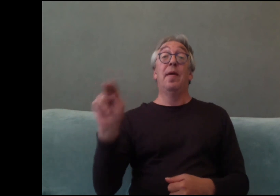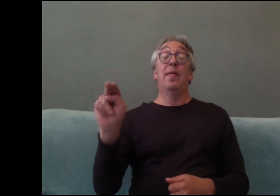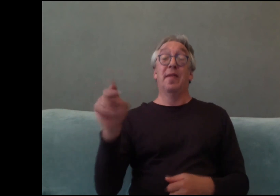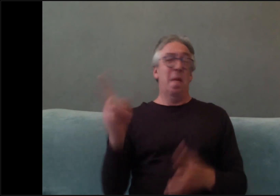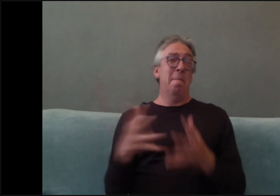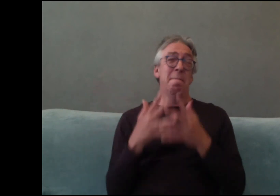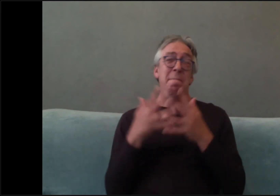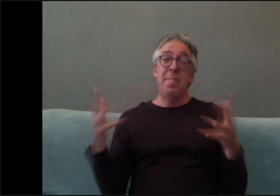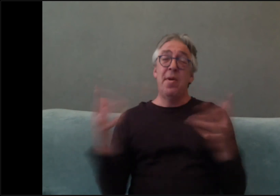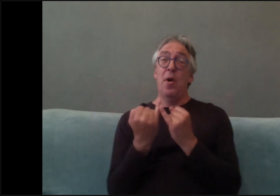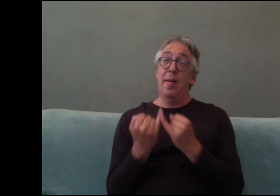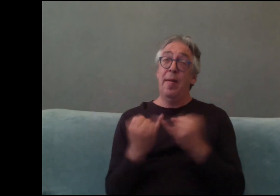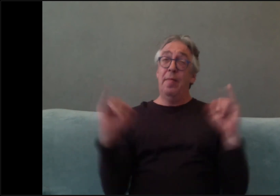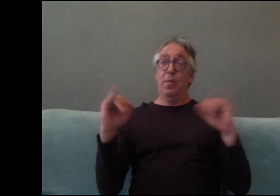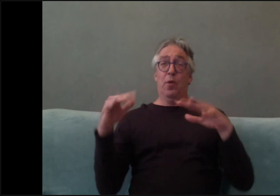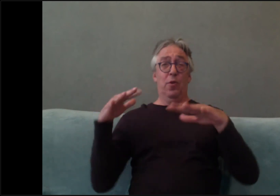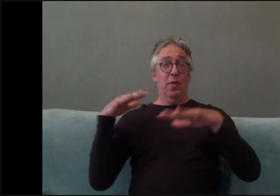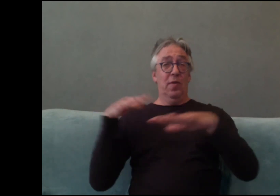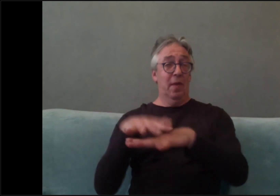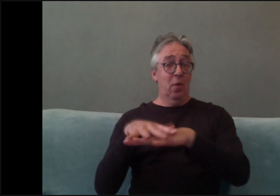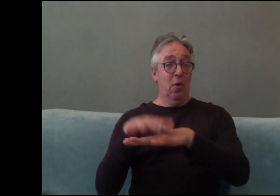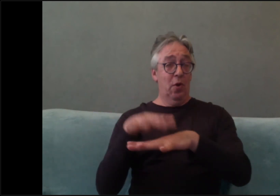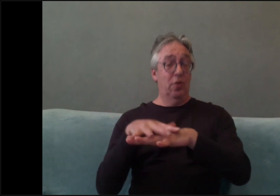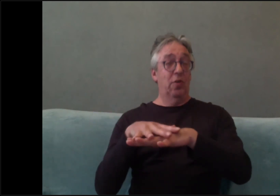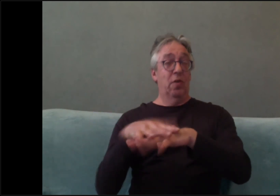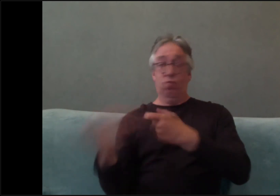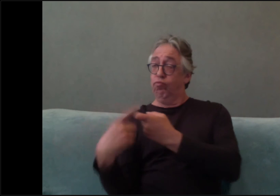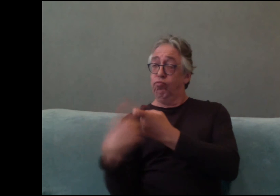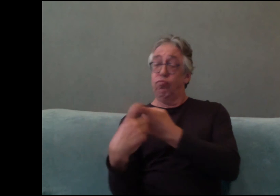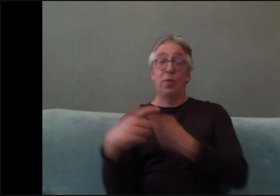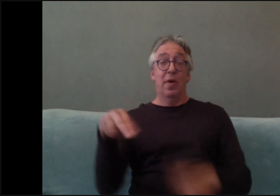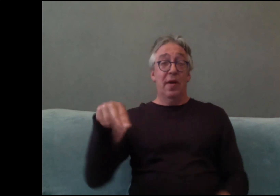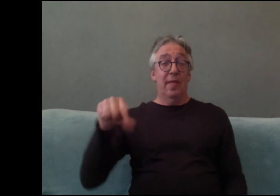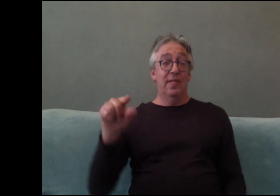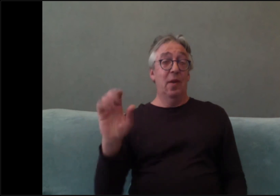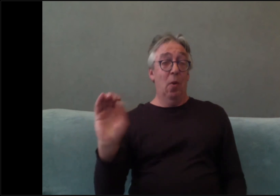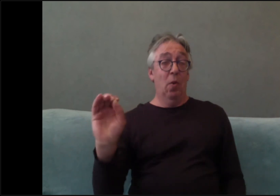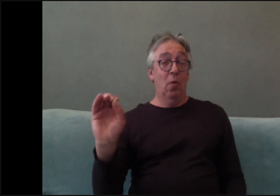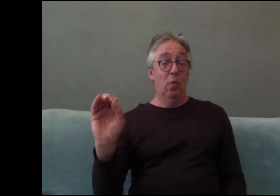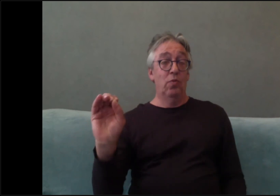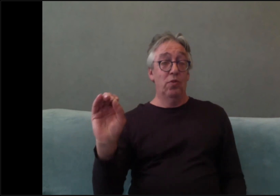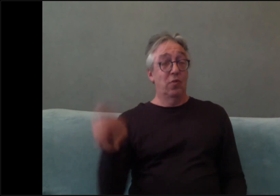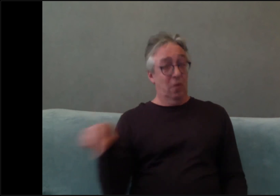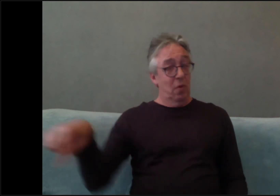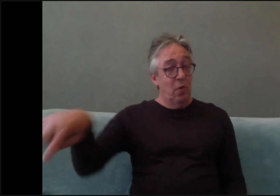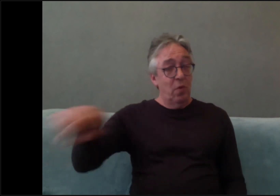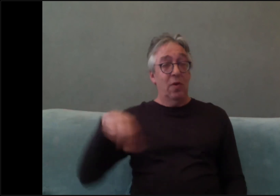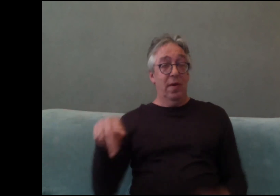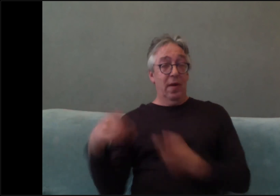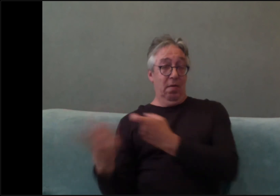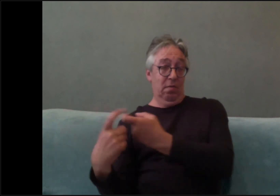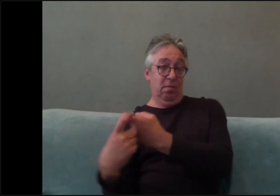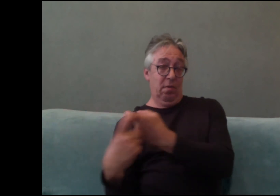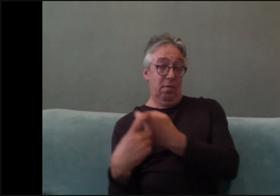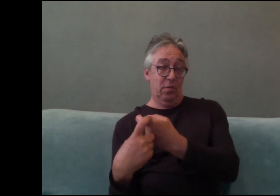of NGOs committed to fight against poverty and social exclusion in Europe. This means 33 national networks